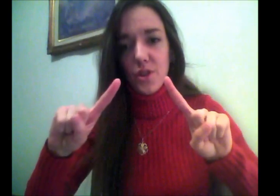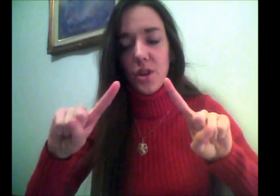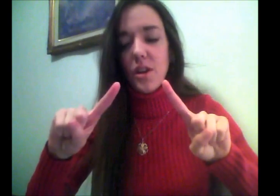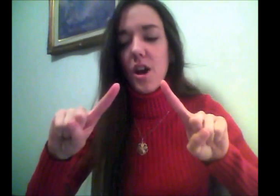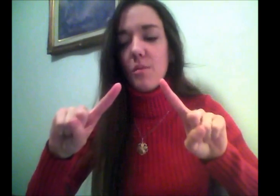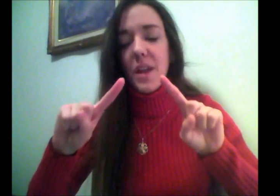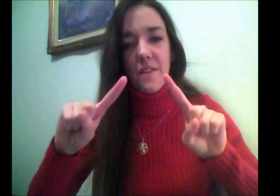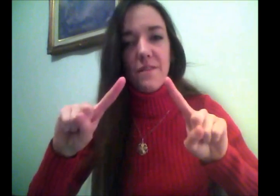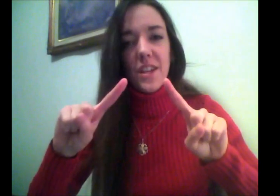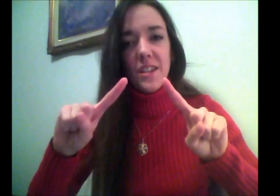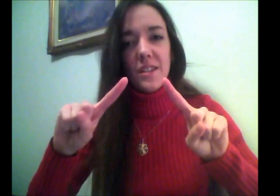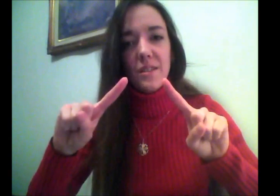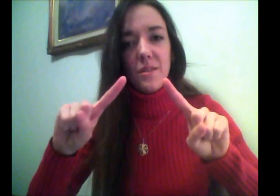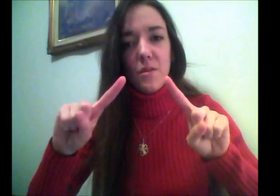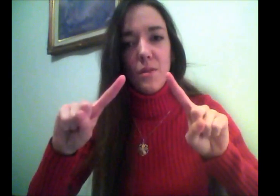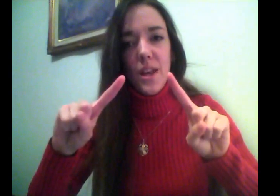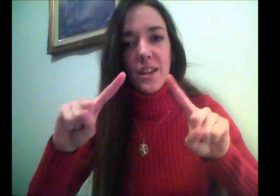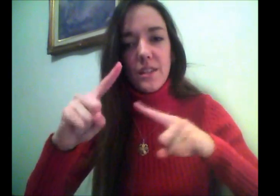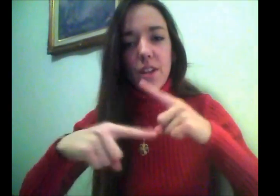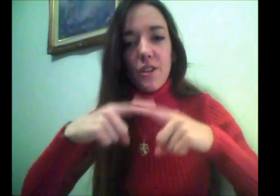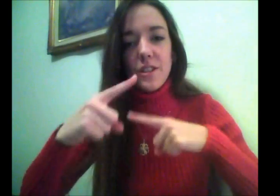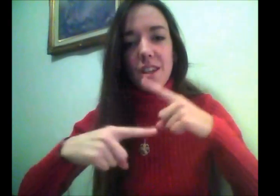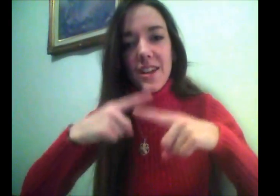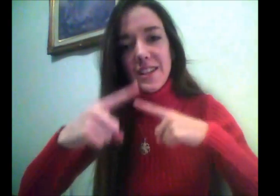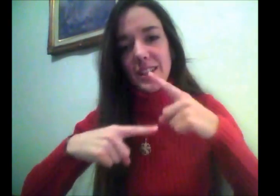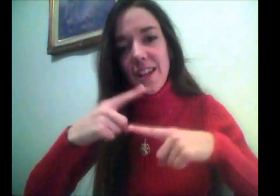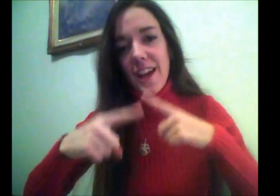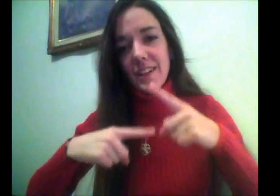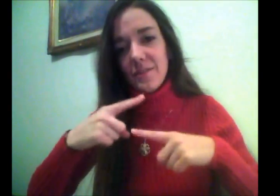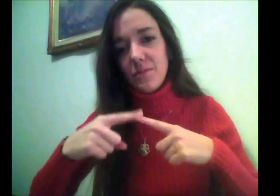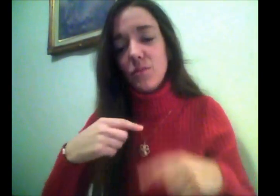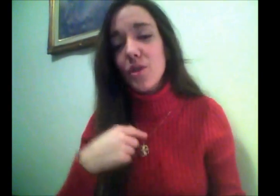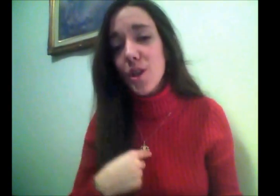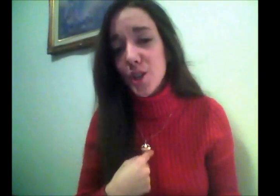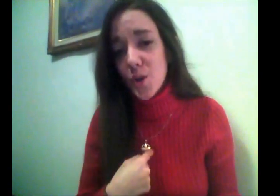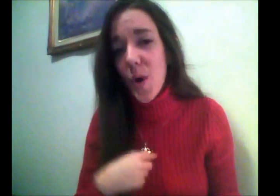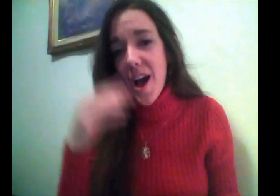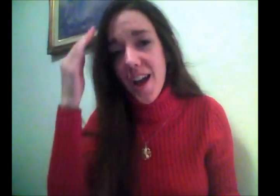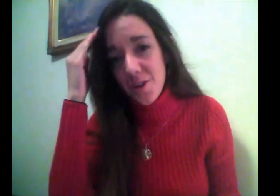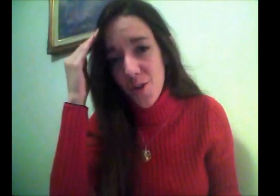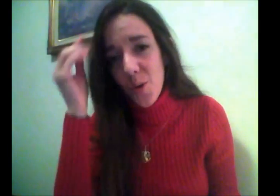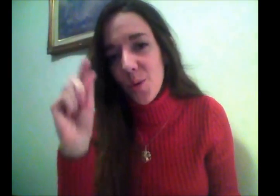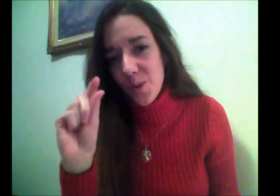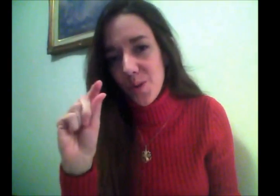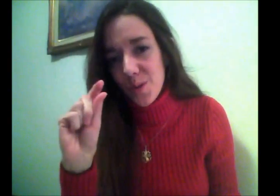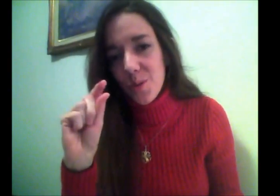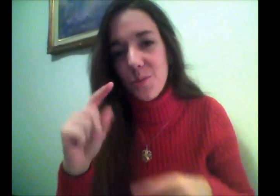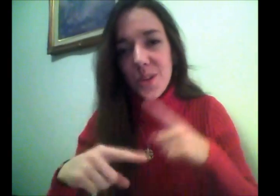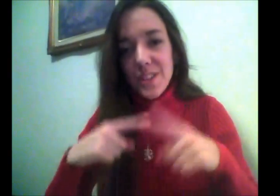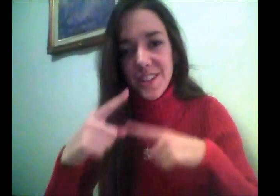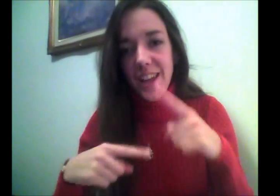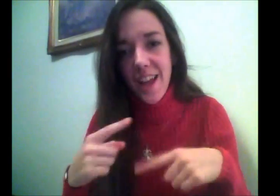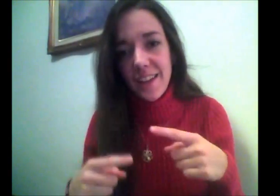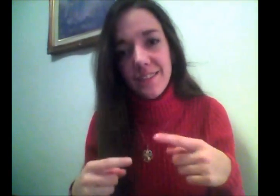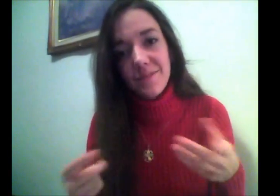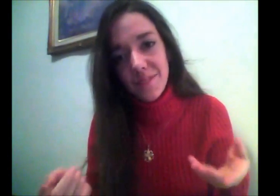it, make a fist, index fingers, sign. So I know a little bit of sign.